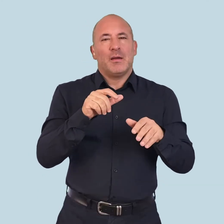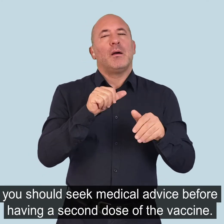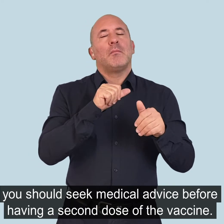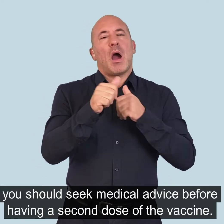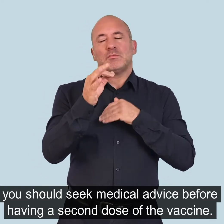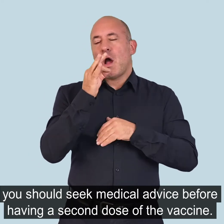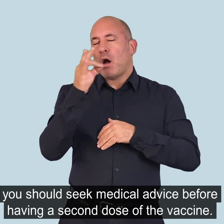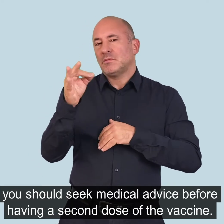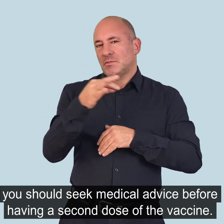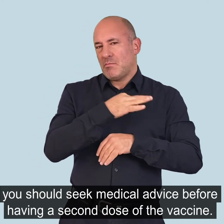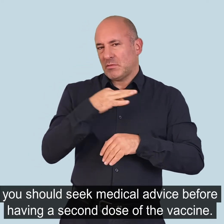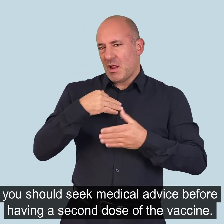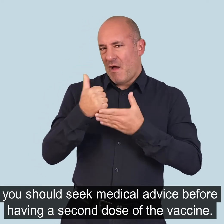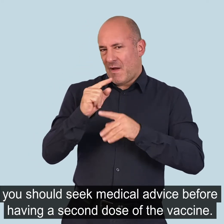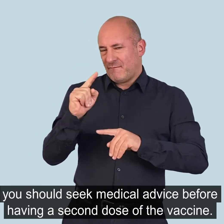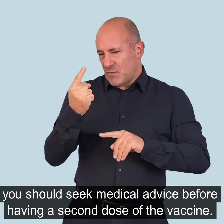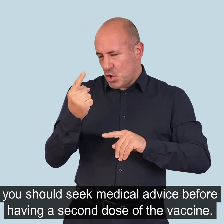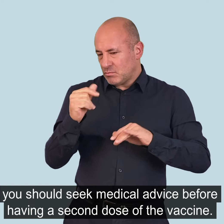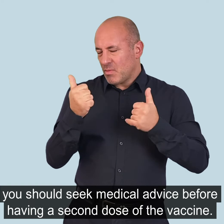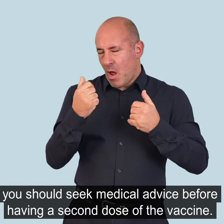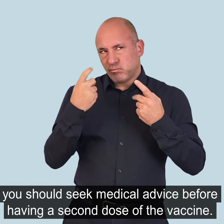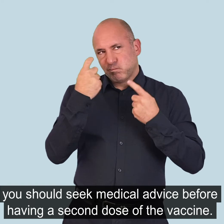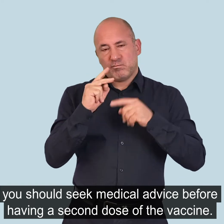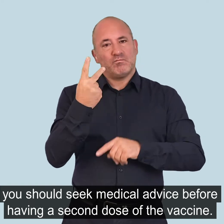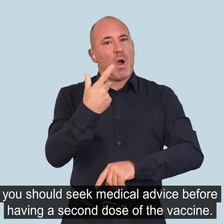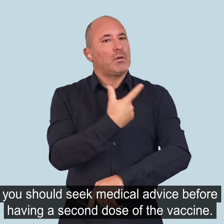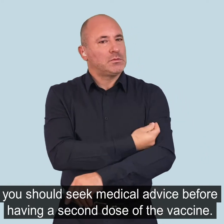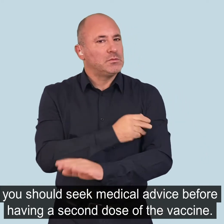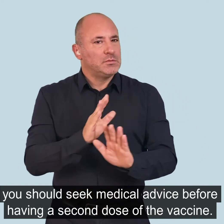you should seek medical advice before having a second dose of the vaccine.